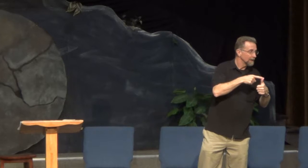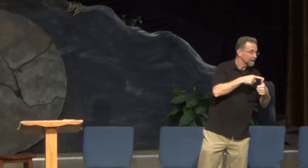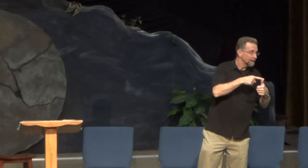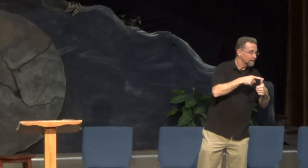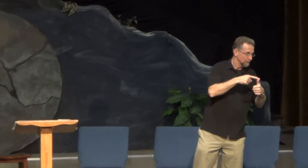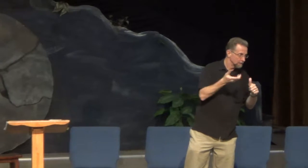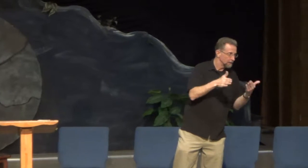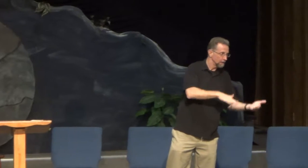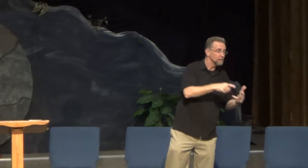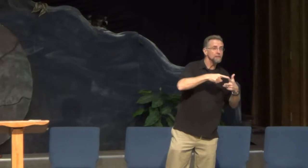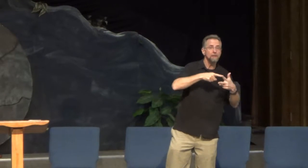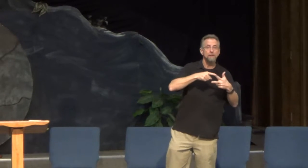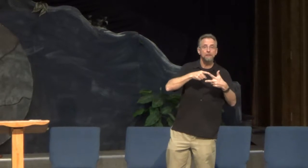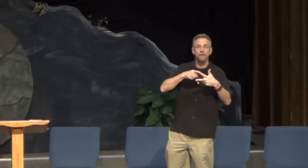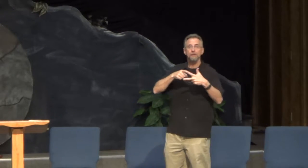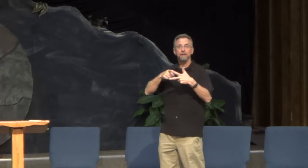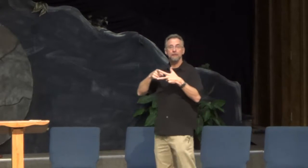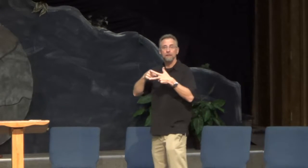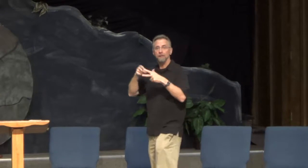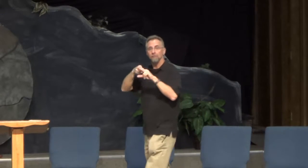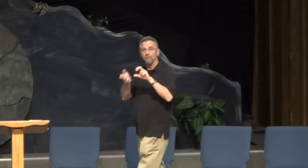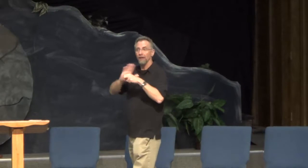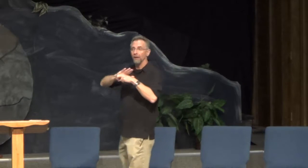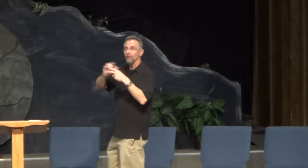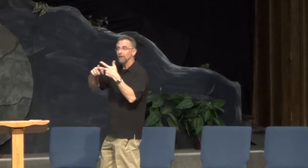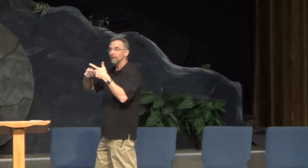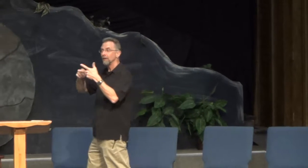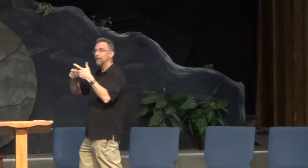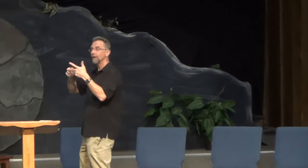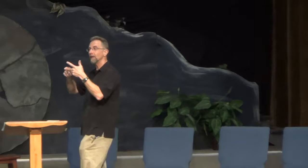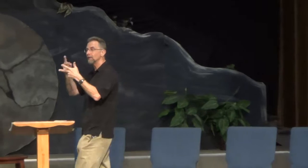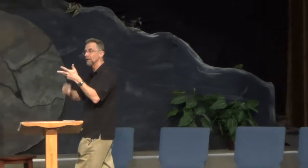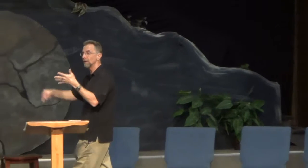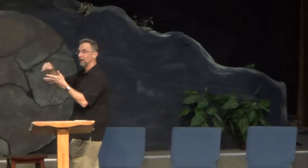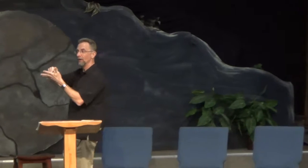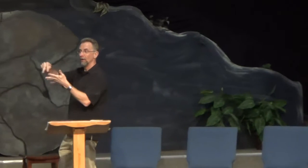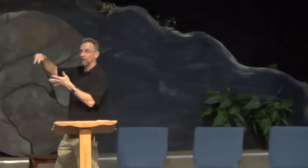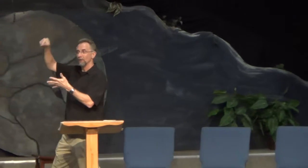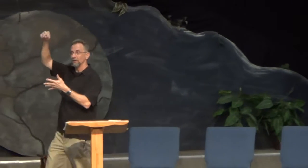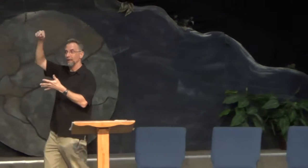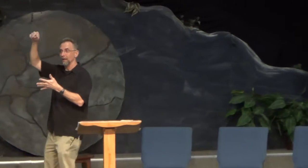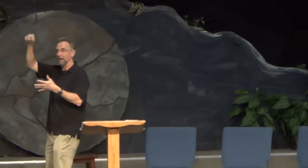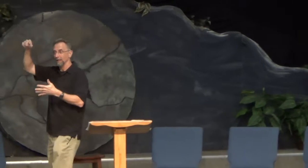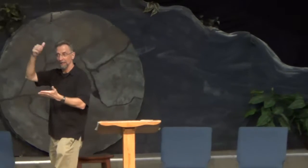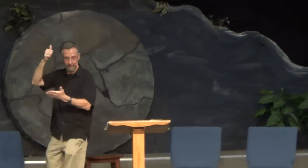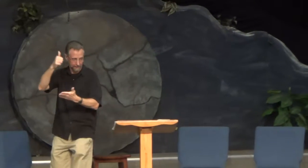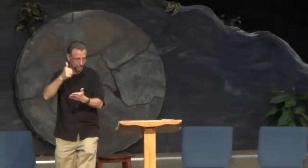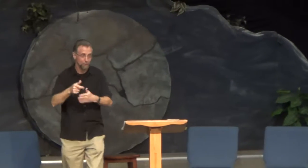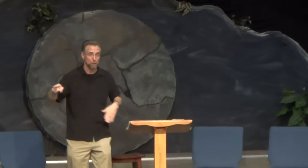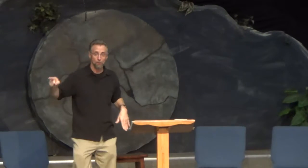It's the good news that Jesus died, that he was buried, and that he was raised again and ascended to heaven.